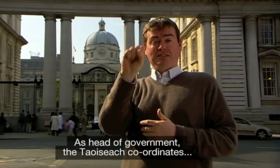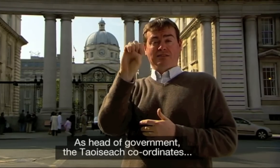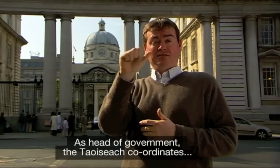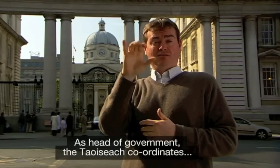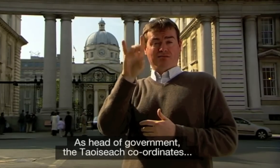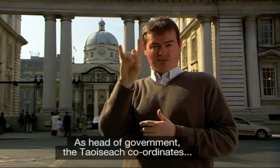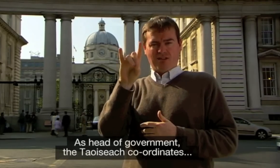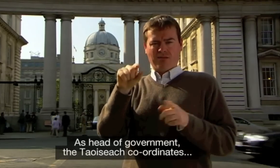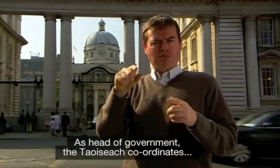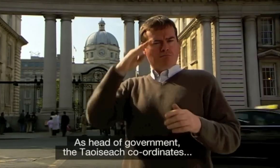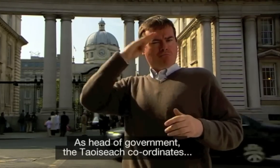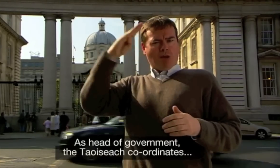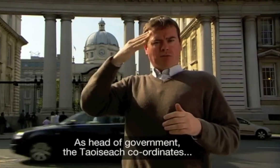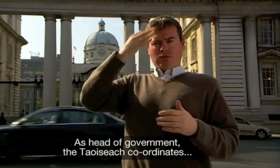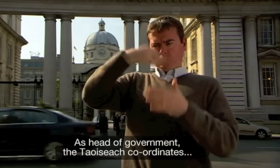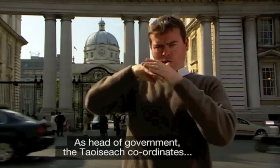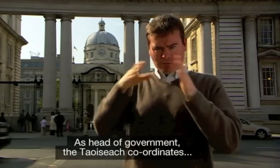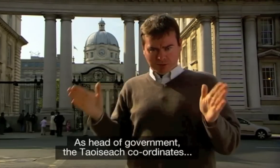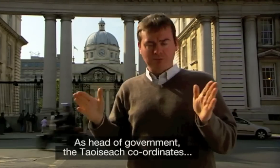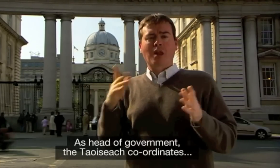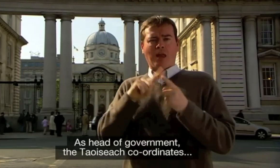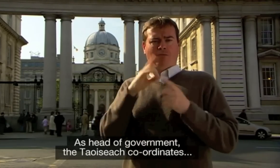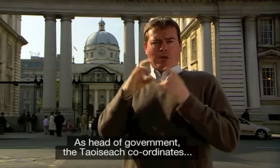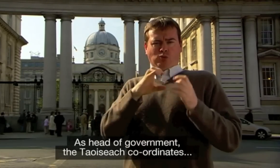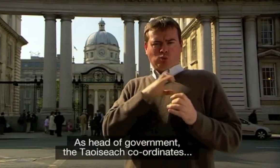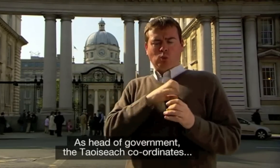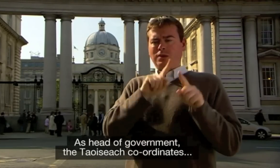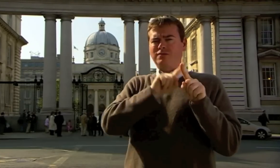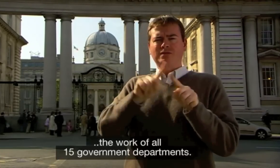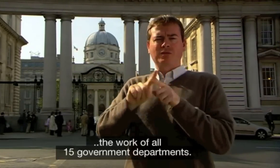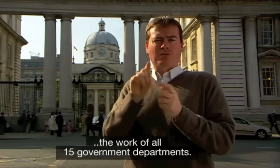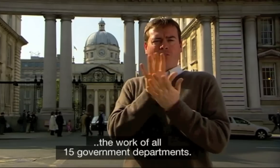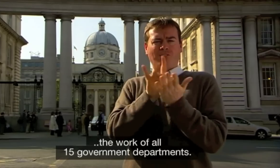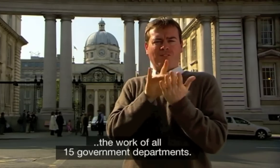government, the Taoiseach coordinates the work of all